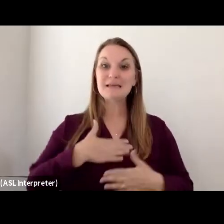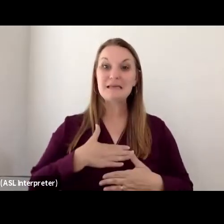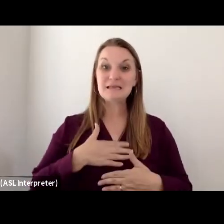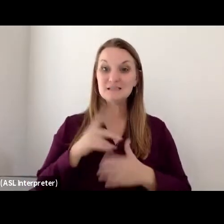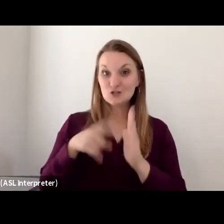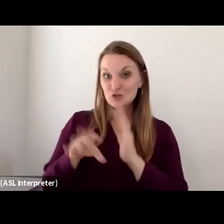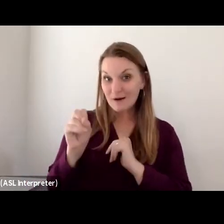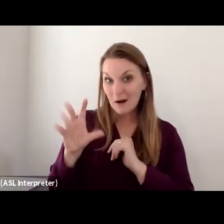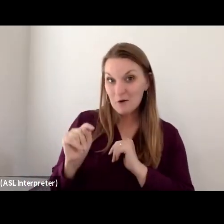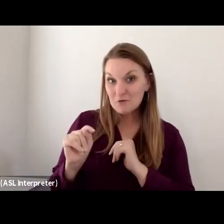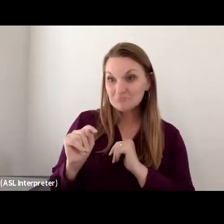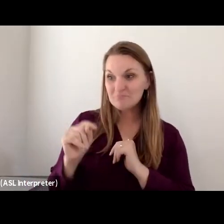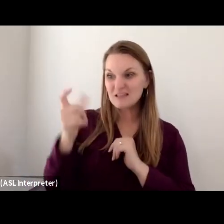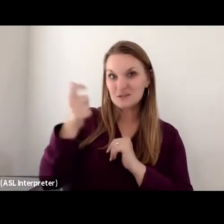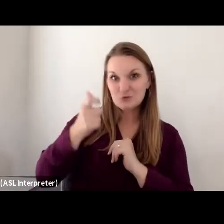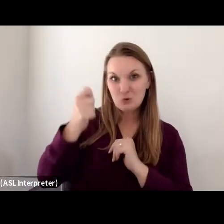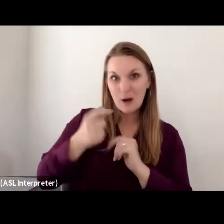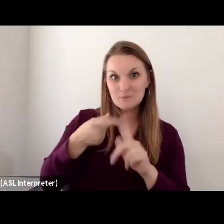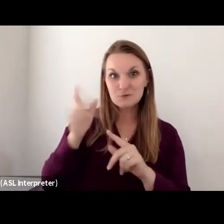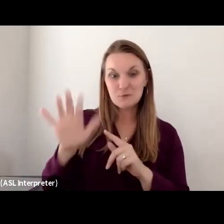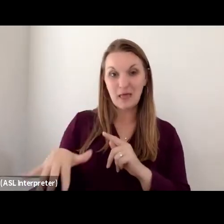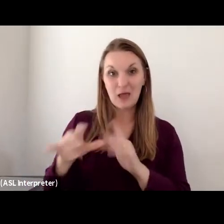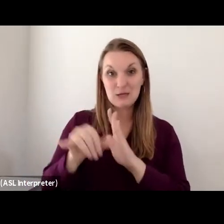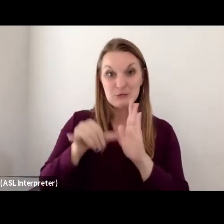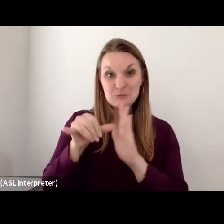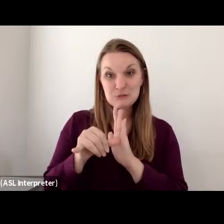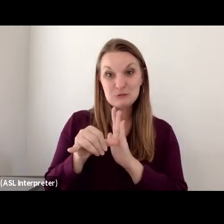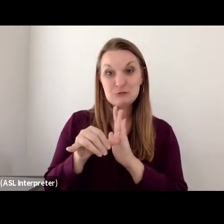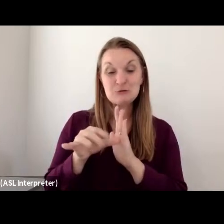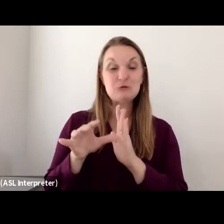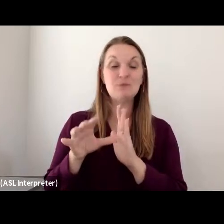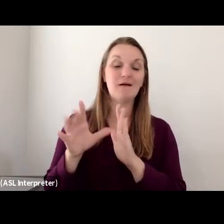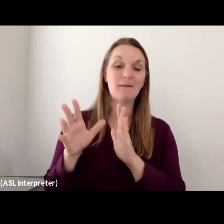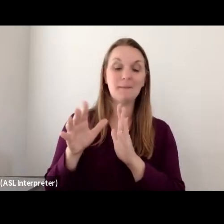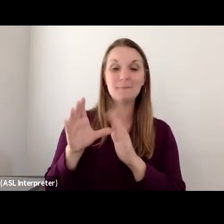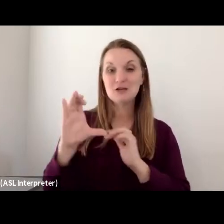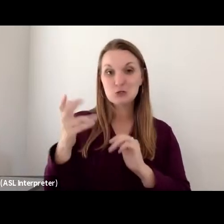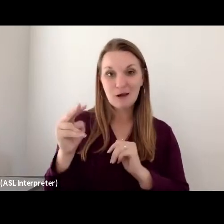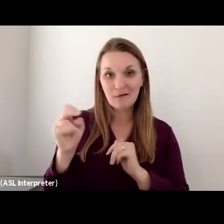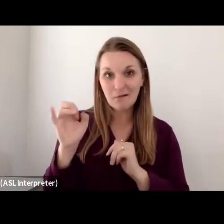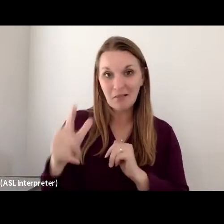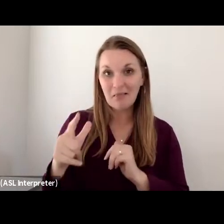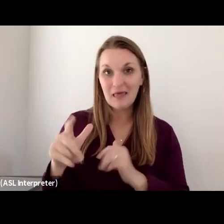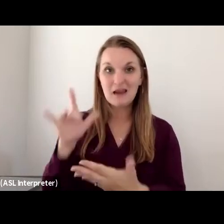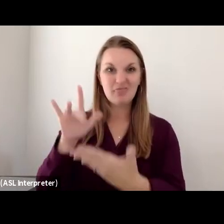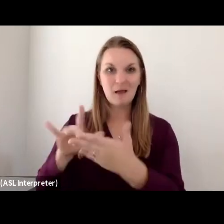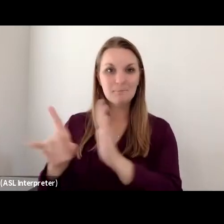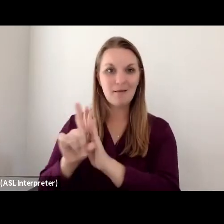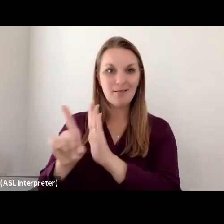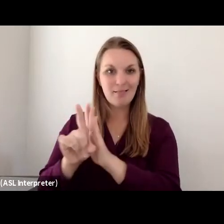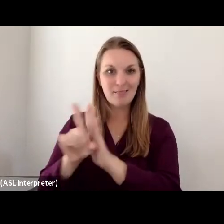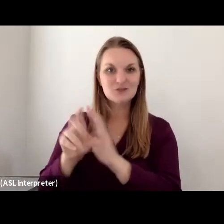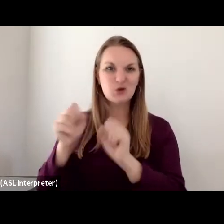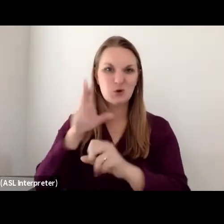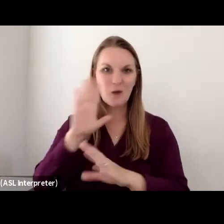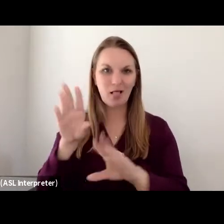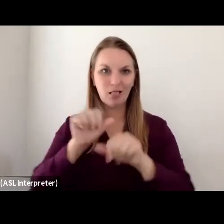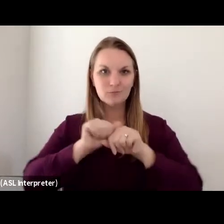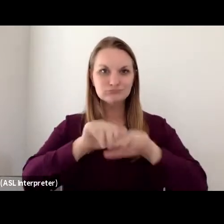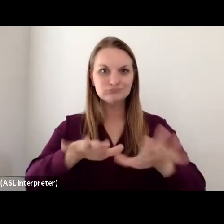to the Lifespan Institute YouTube channel and hit the bell to receive any kind of notifications for new videos that are being